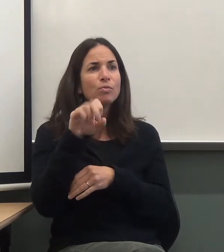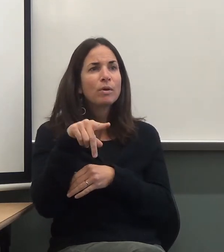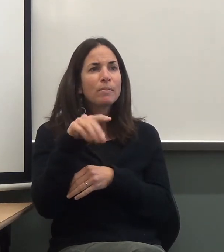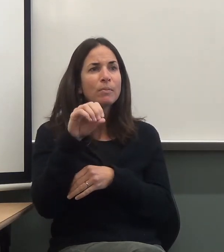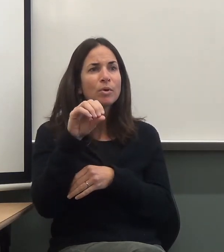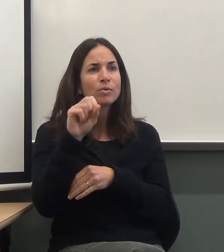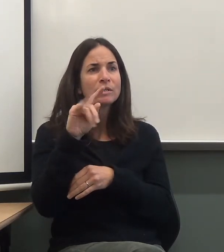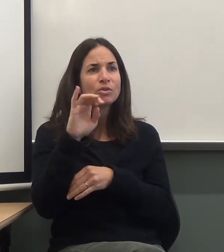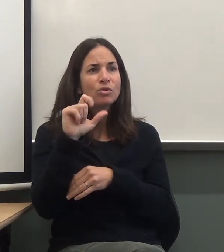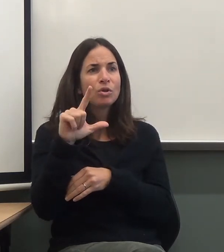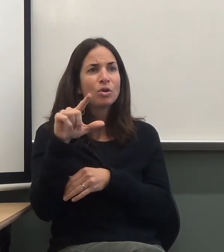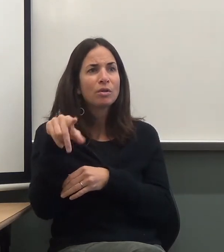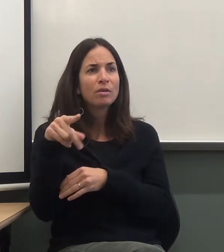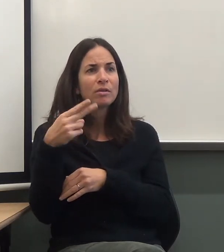phrases? Prepositional.